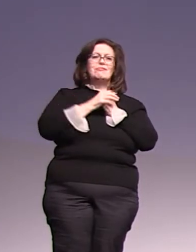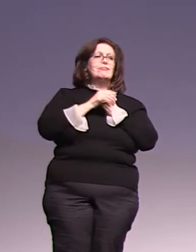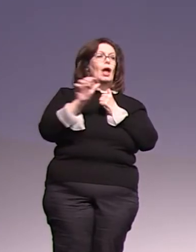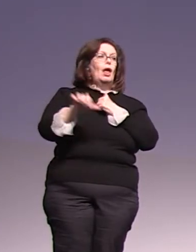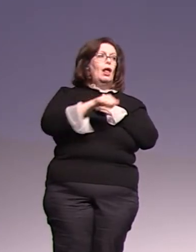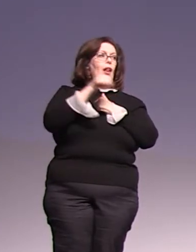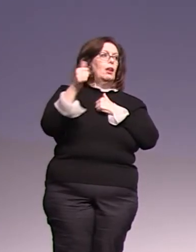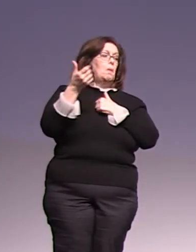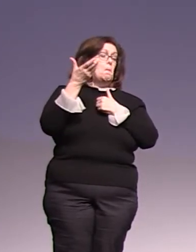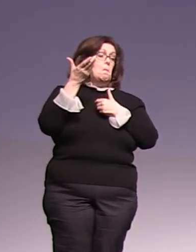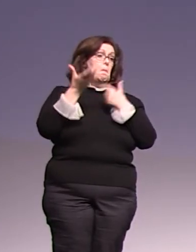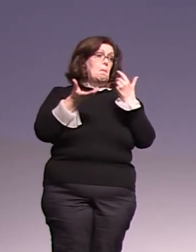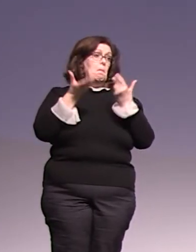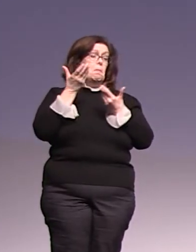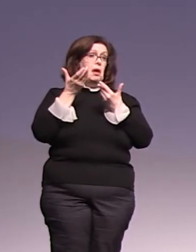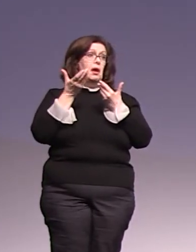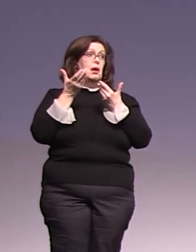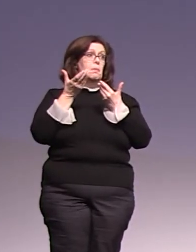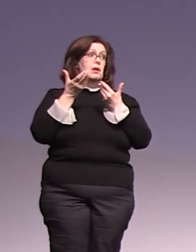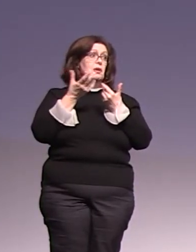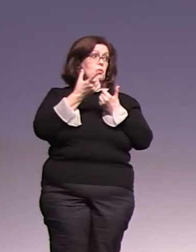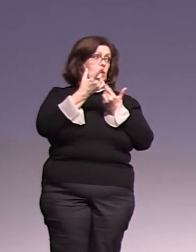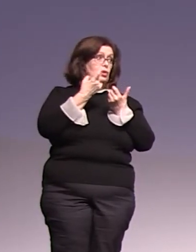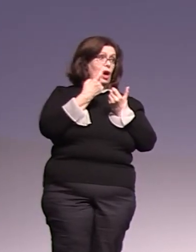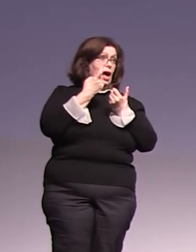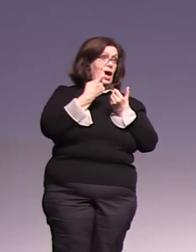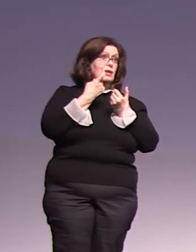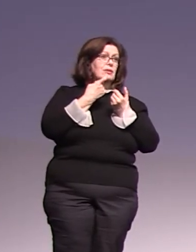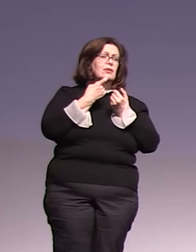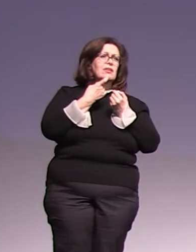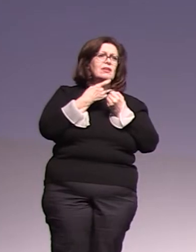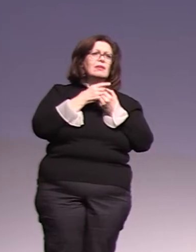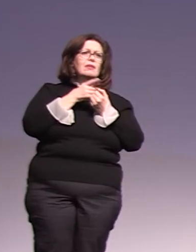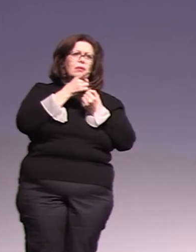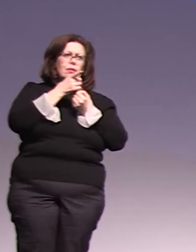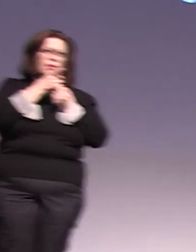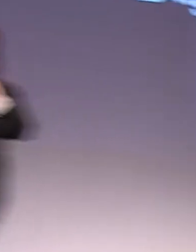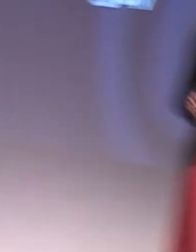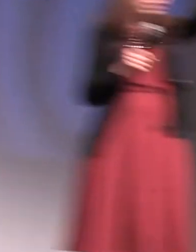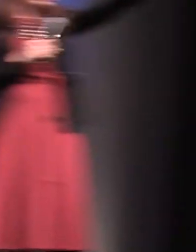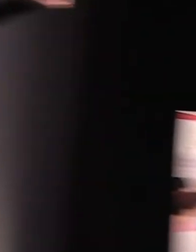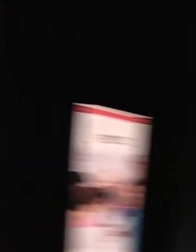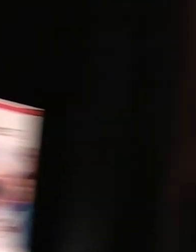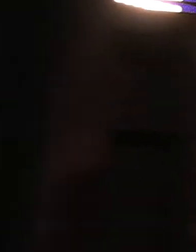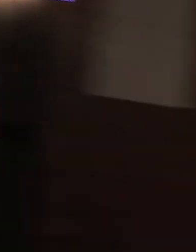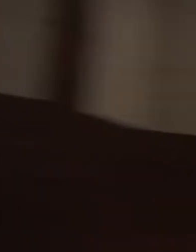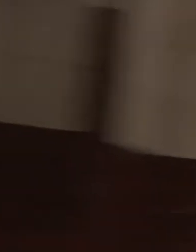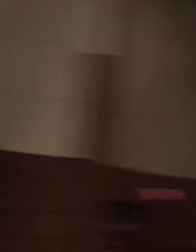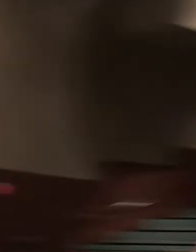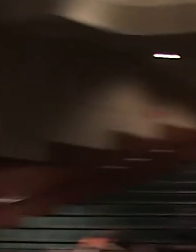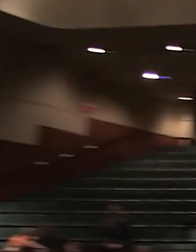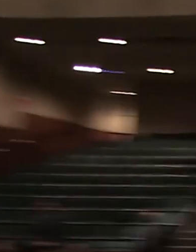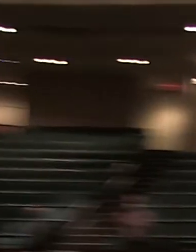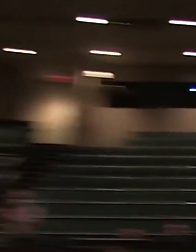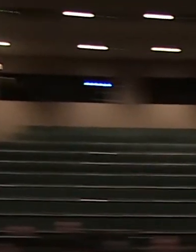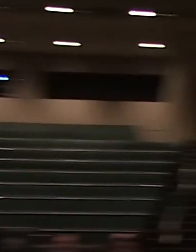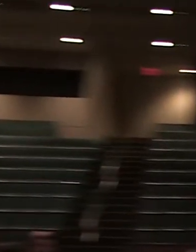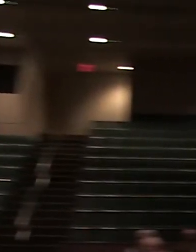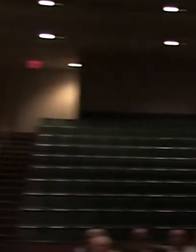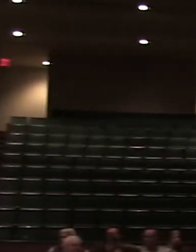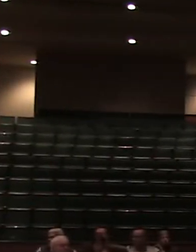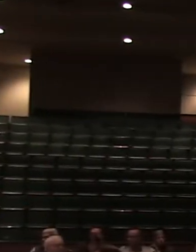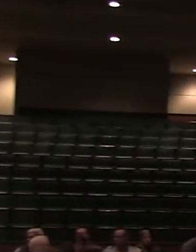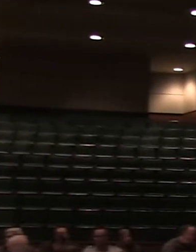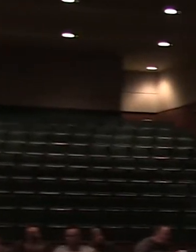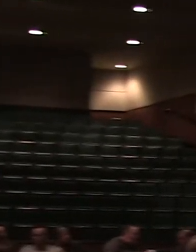someone else who might want to ask a question this evening? Oh, in the middle. Yes. Oh, I see you. Yes. Okay, we'll bring a